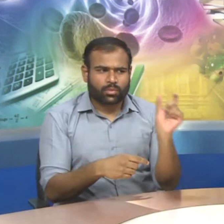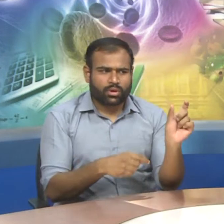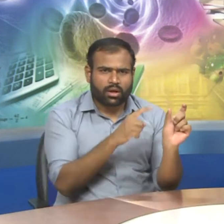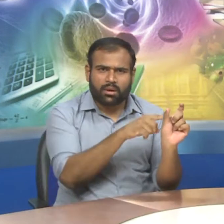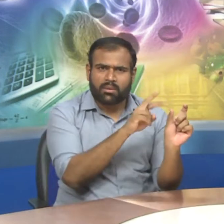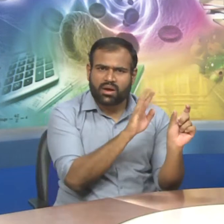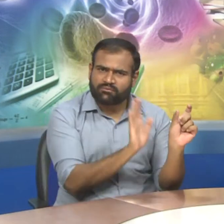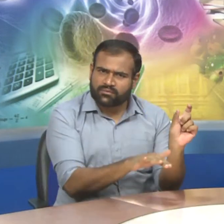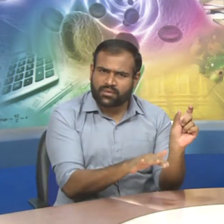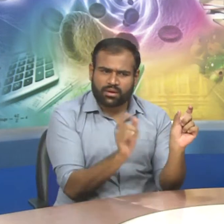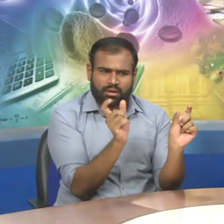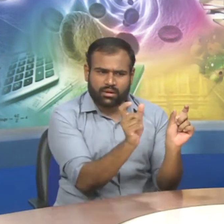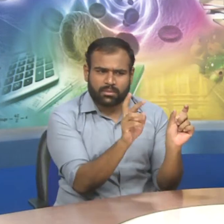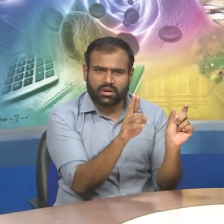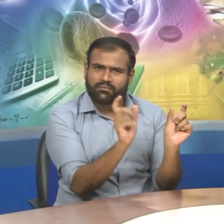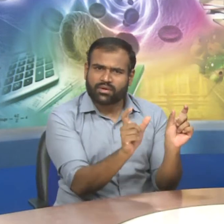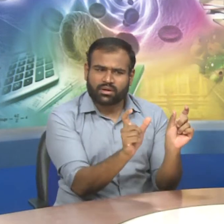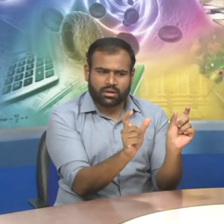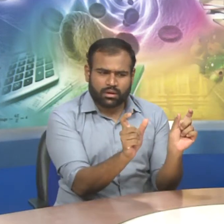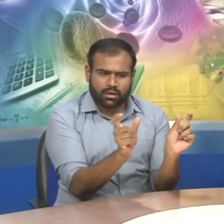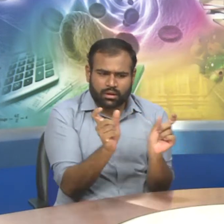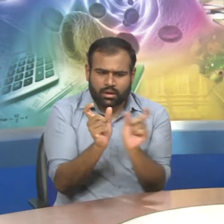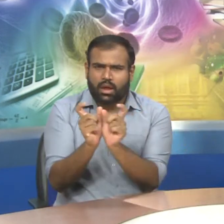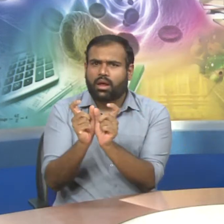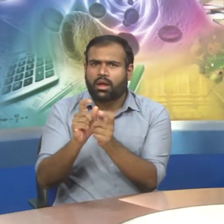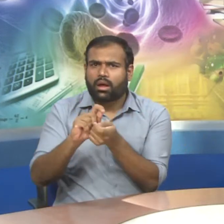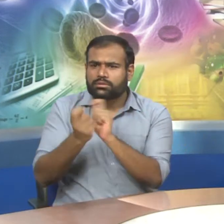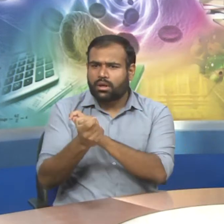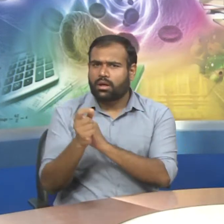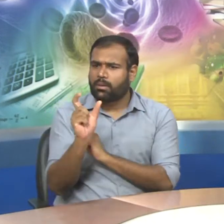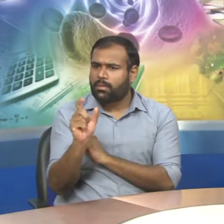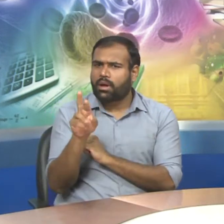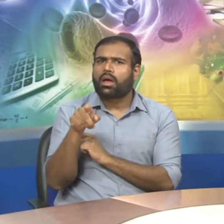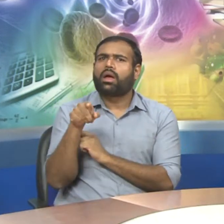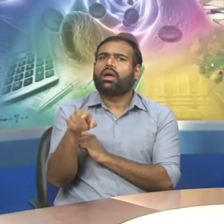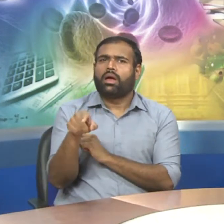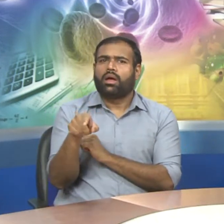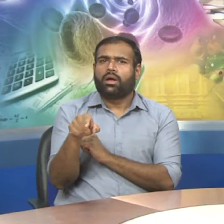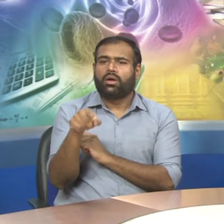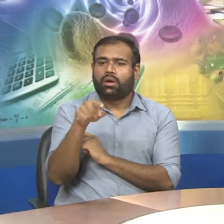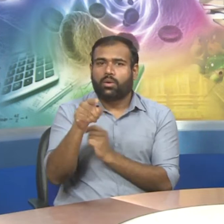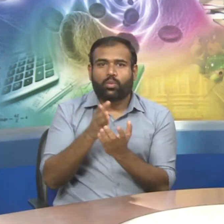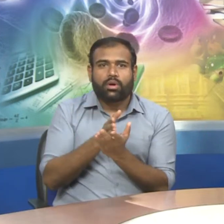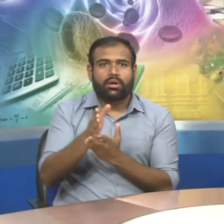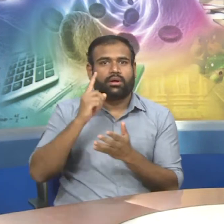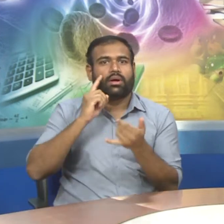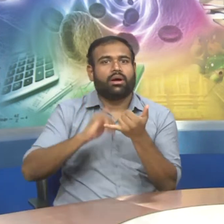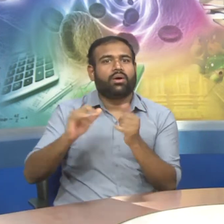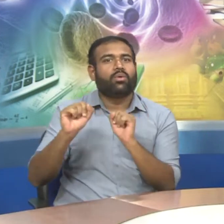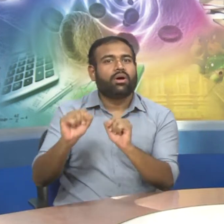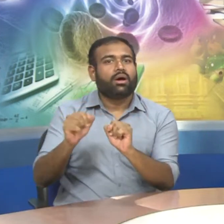So all these four examples, I hope you have seen and you have understood how new signs are created.